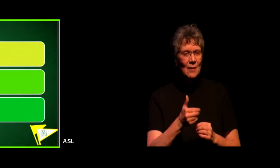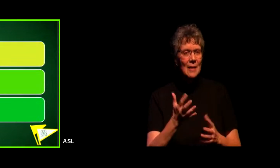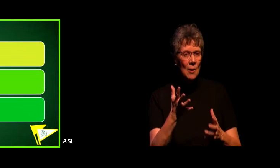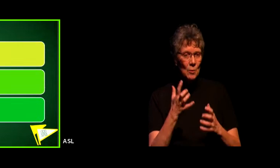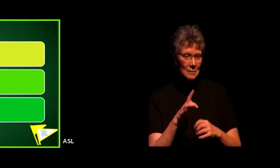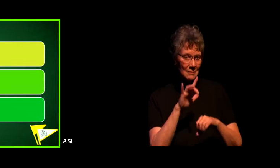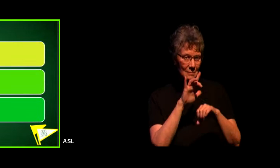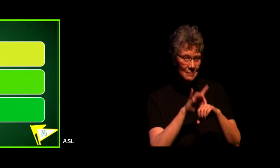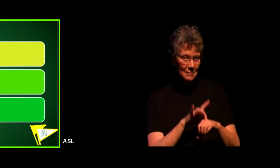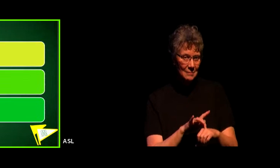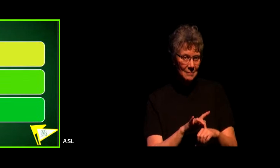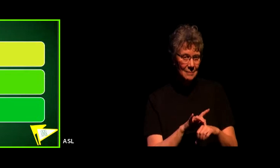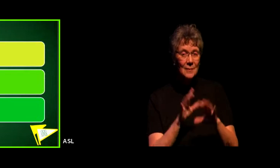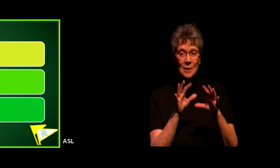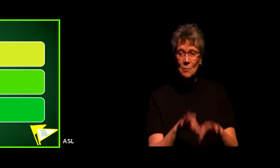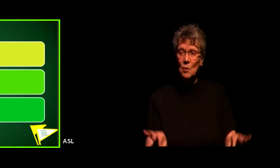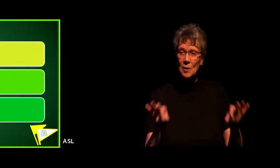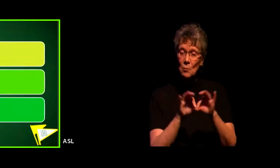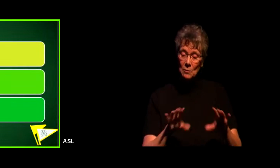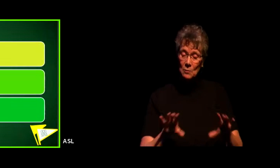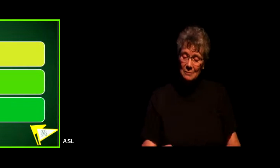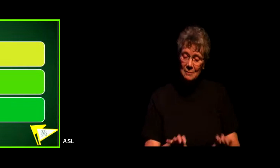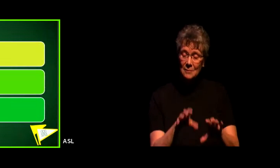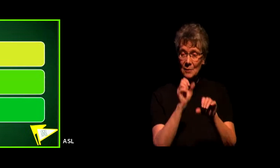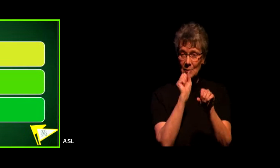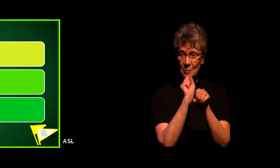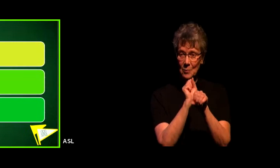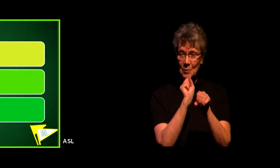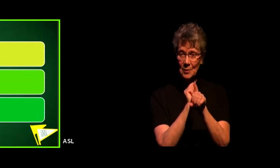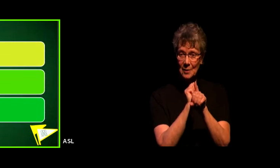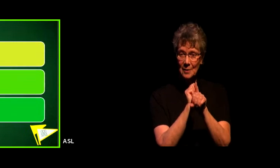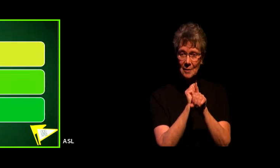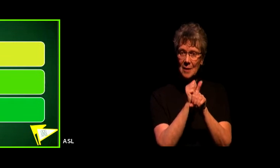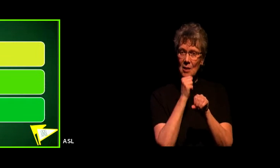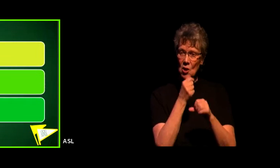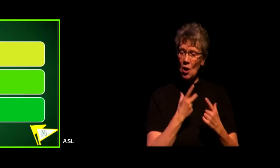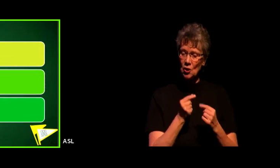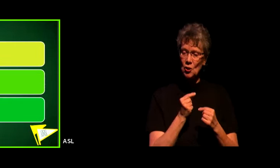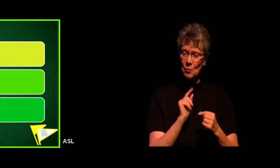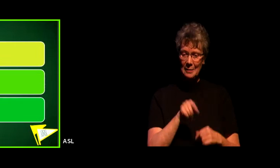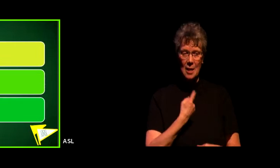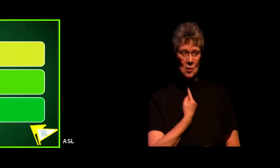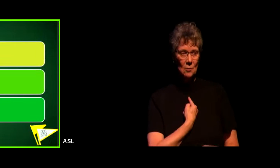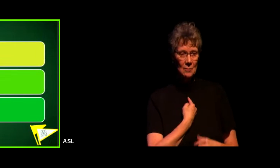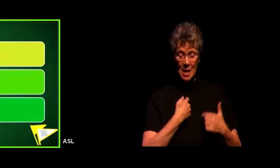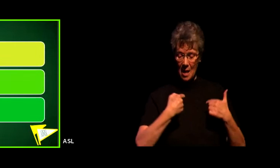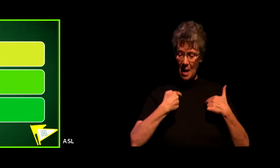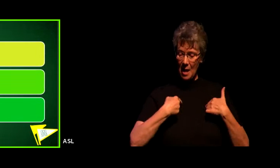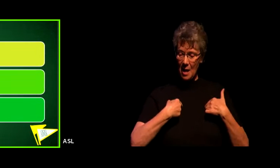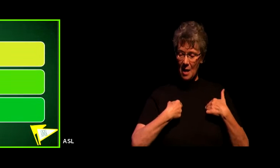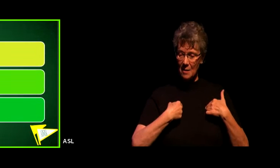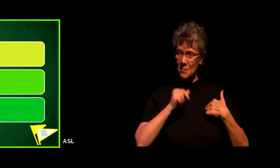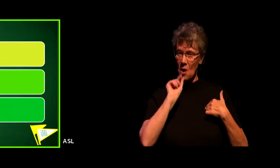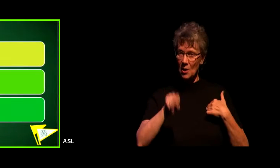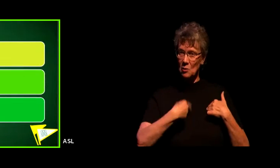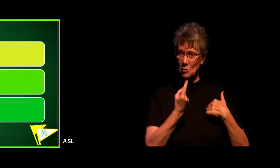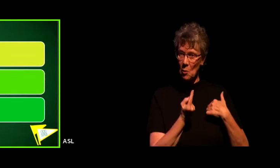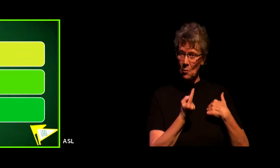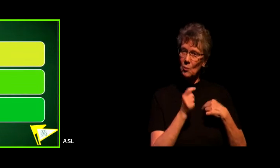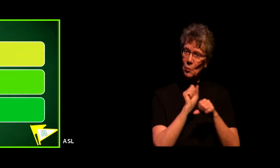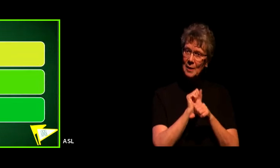we're engaging in this work that it's not something we do on our own. I am not IPIA. IPIA is a community of scholars. It's a community